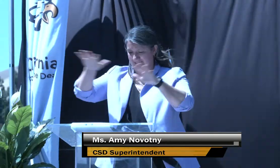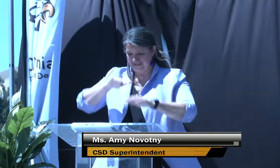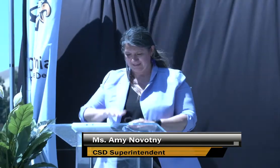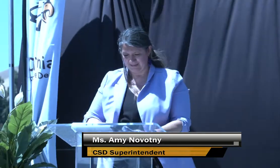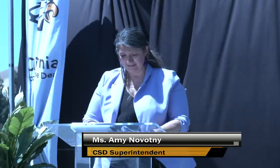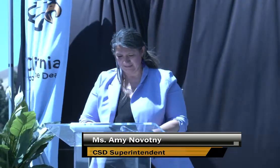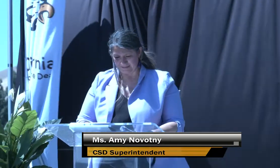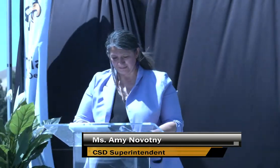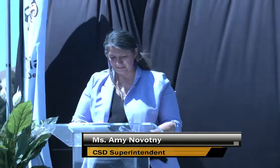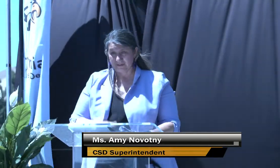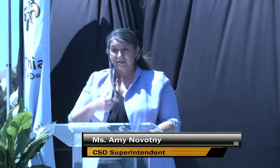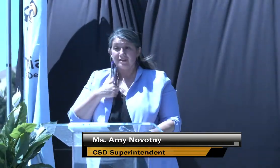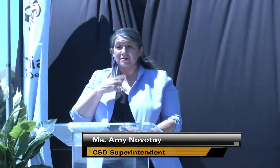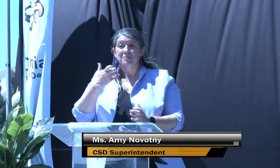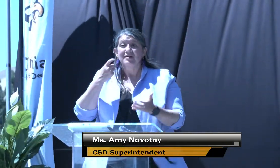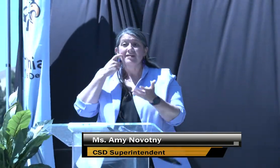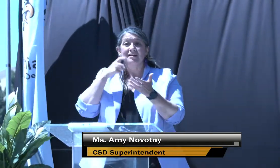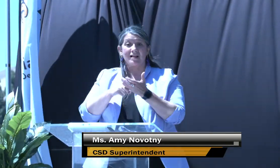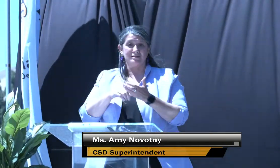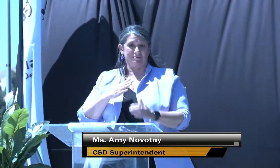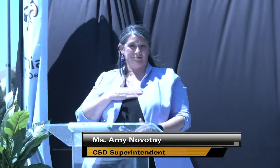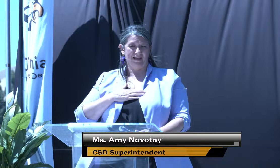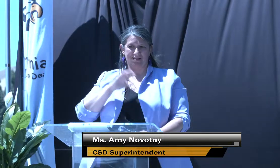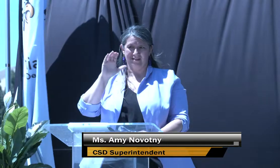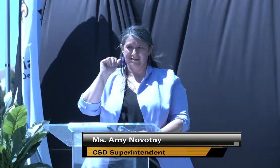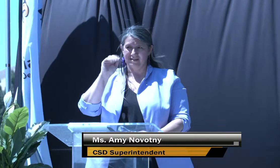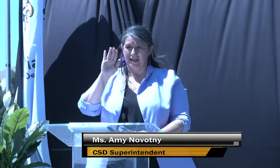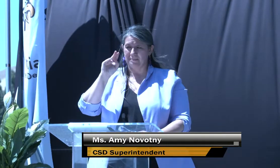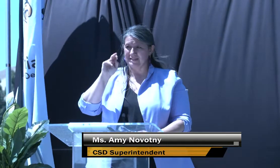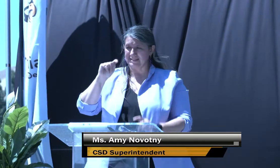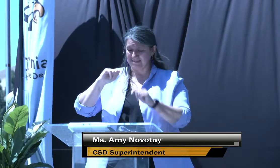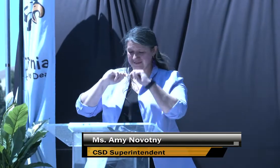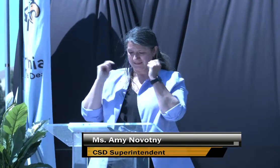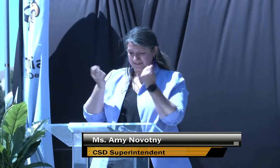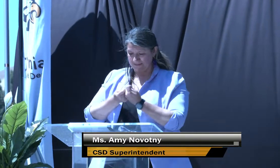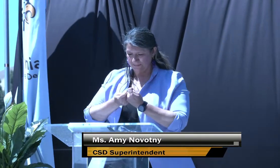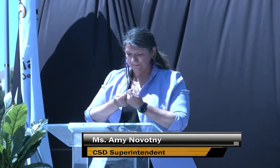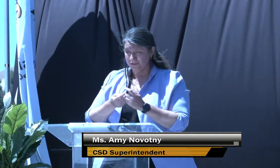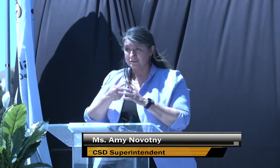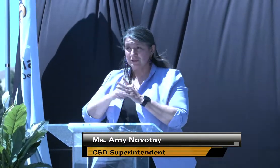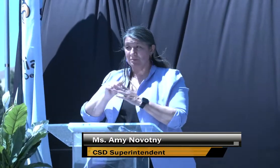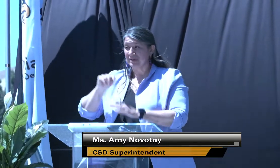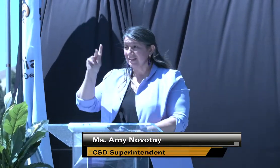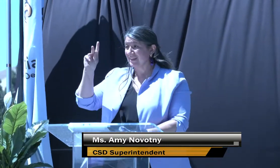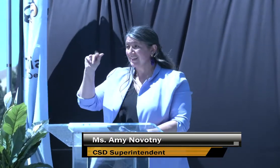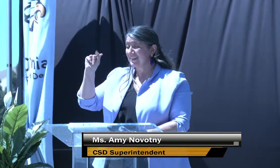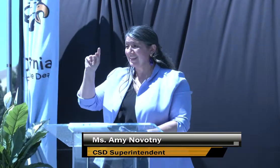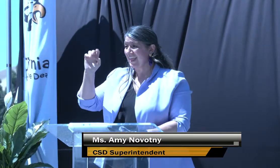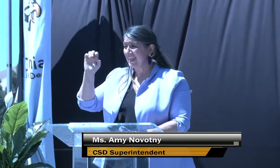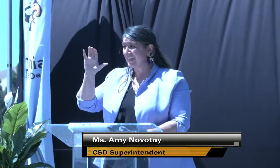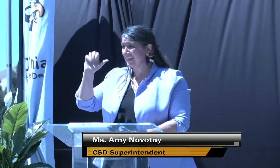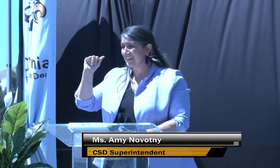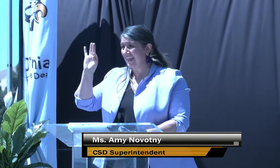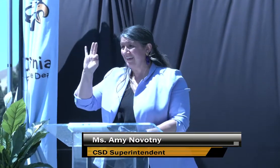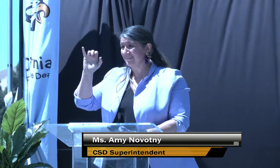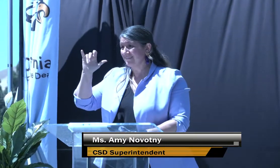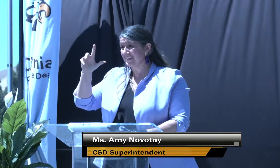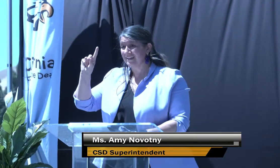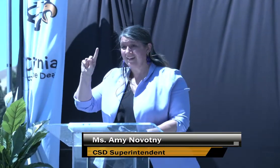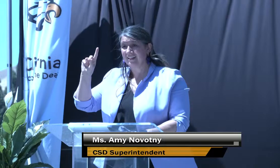to our school and to the children. And also recognize my cabinet team, starting with